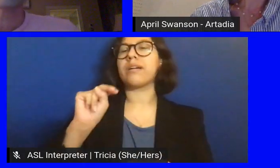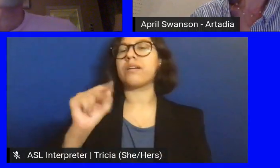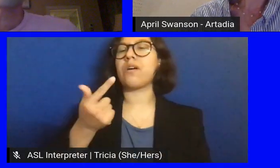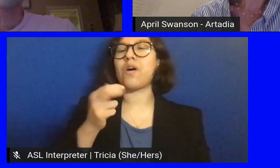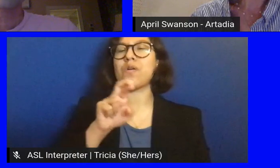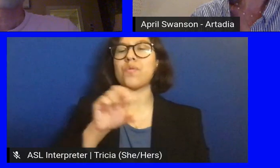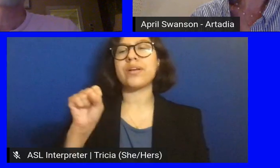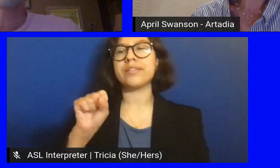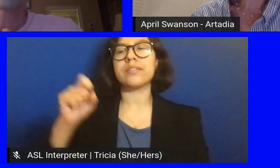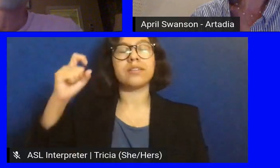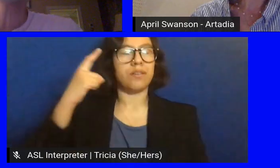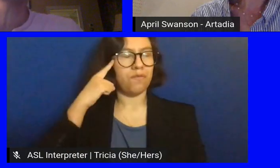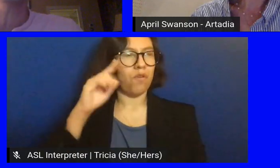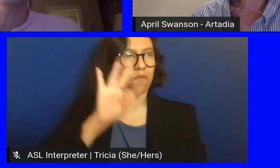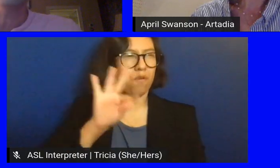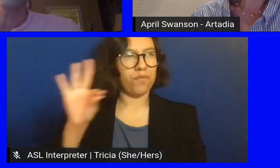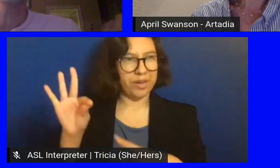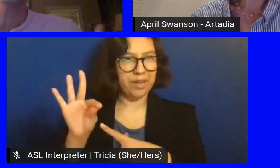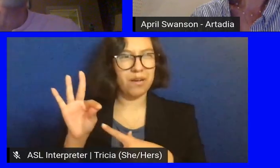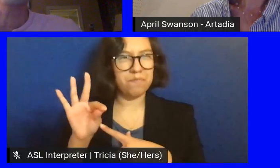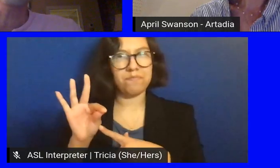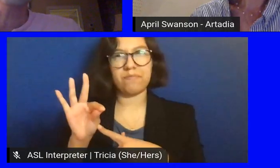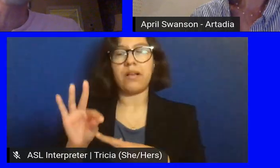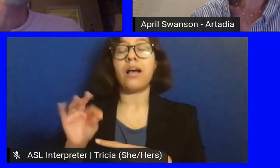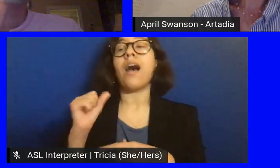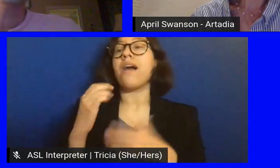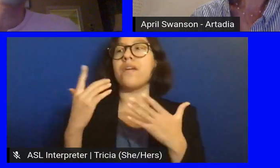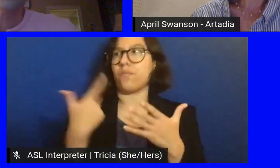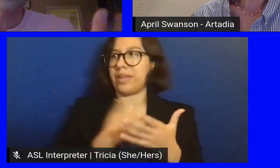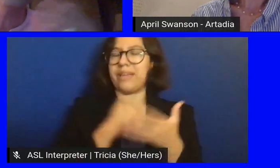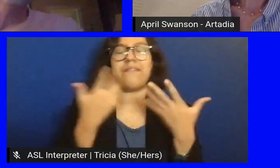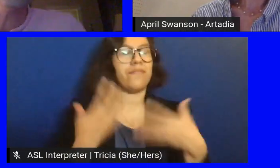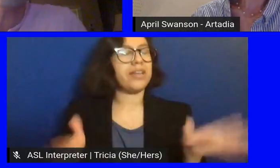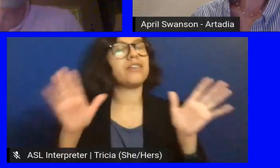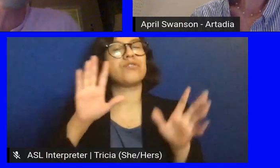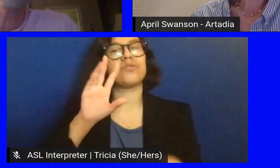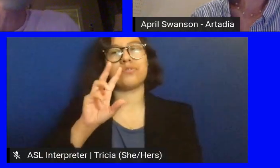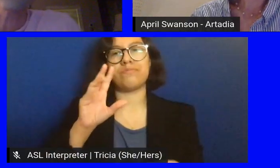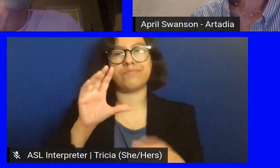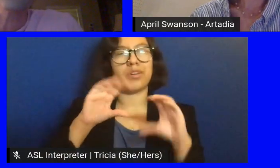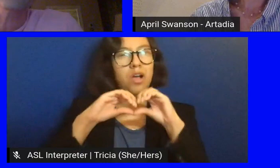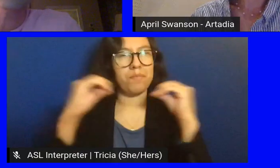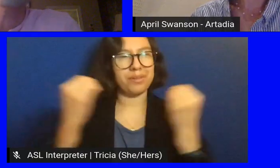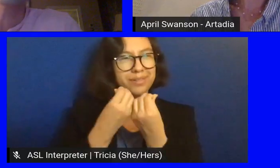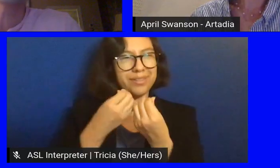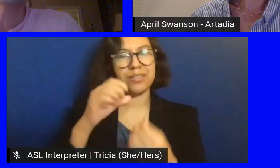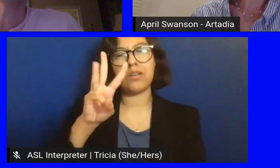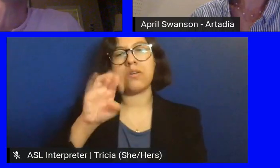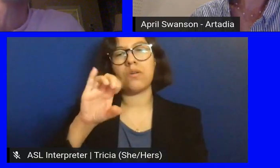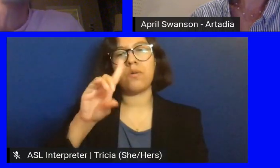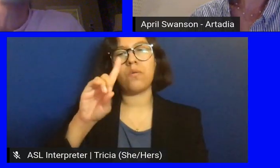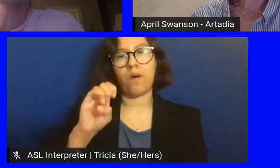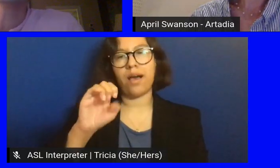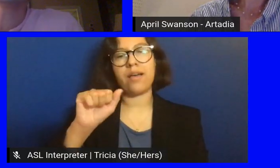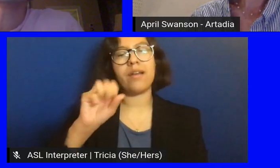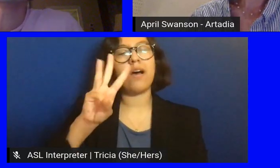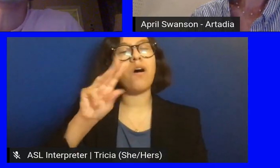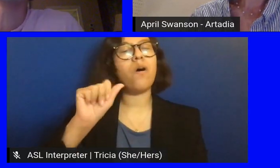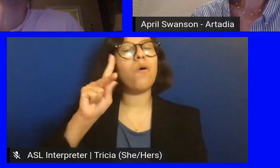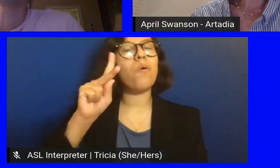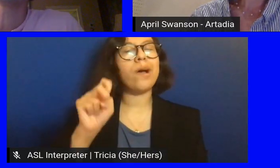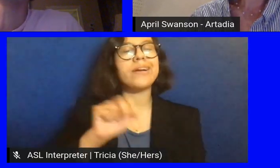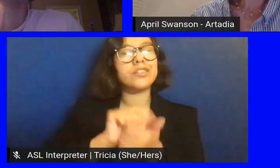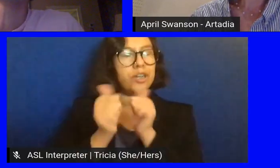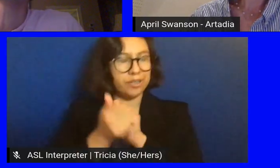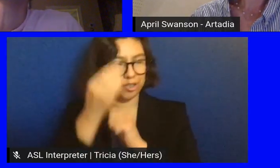Freedoms Network and kind of exiting as the Wide Awakes, which we'll get into what the Wide Awakes are in a little bit. But